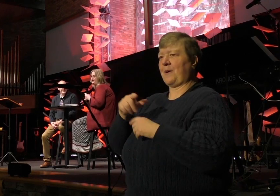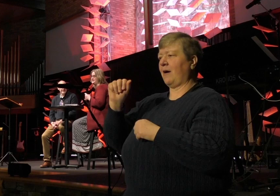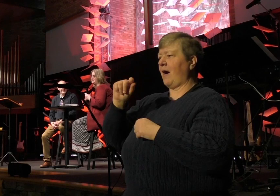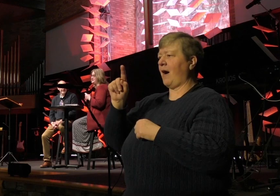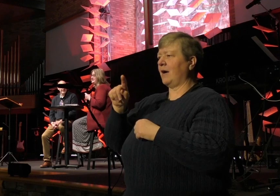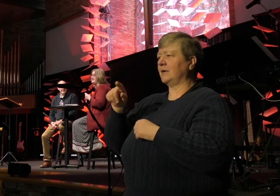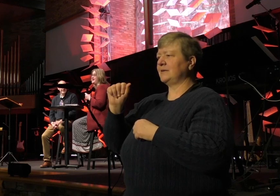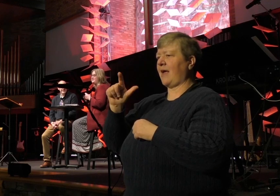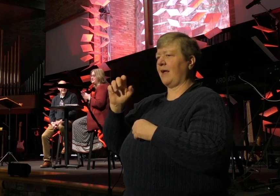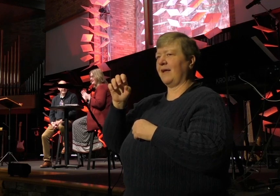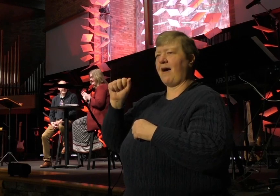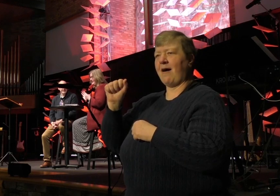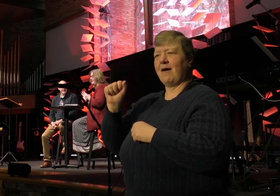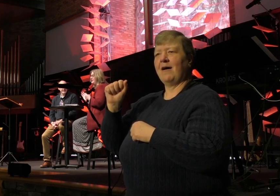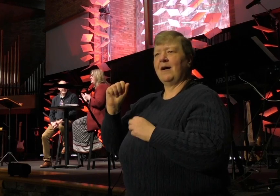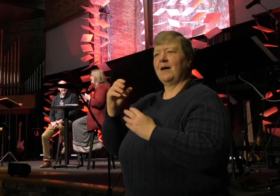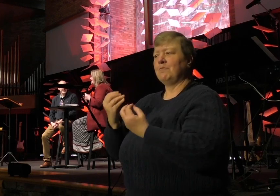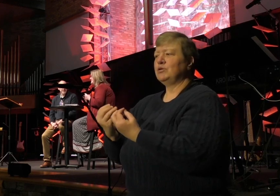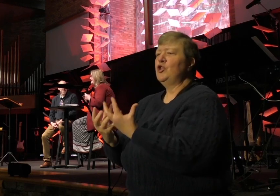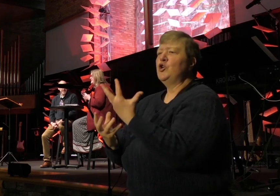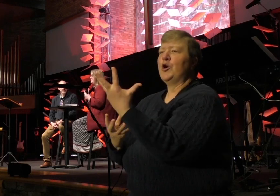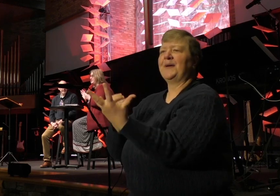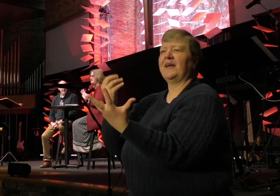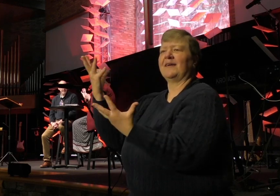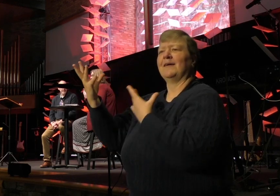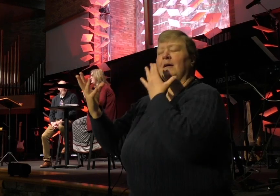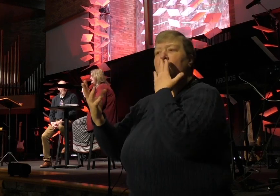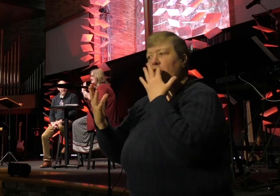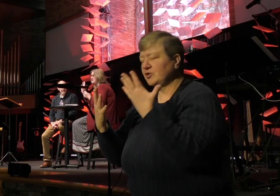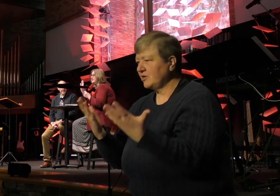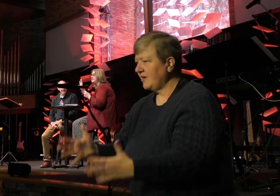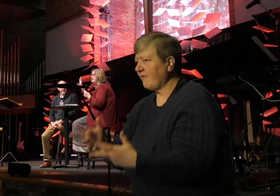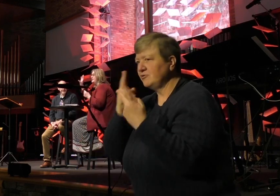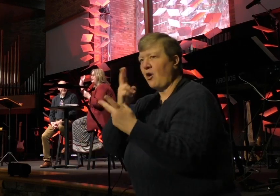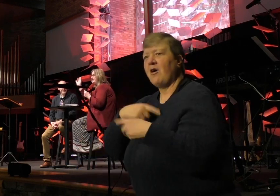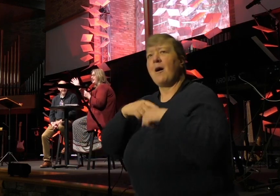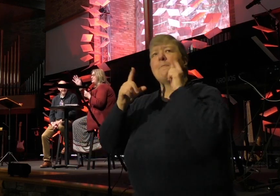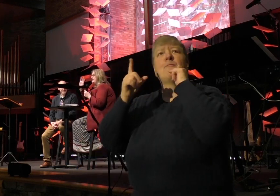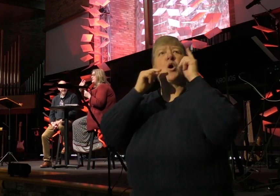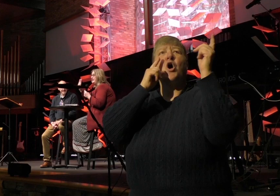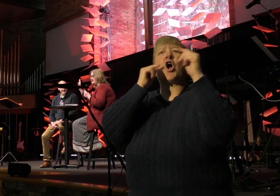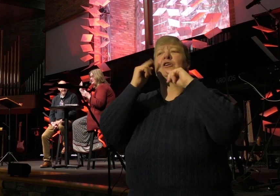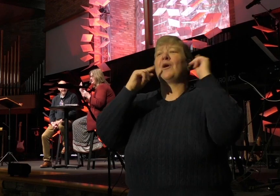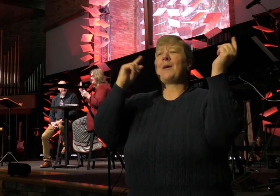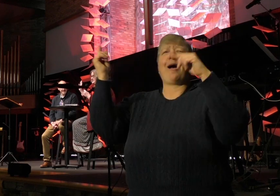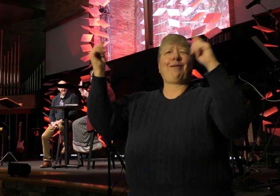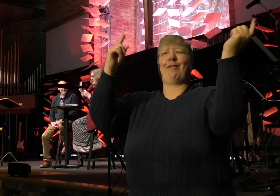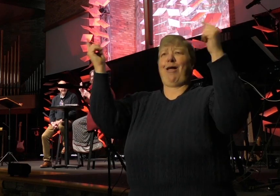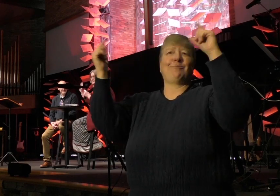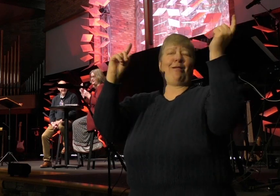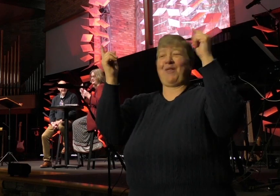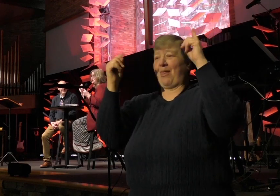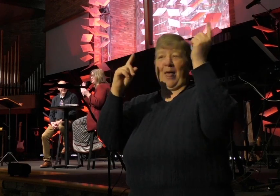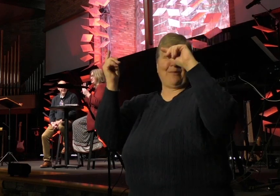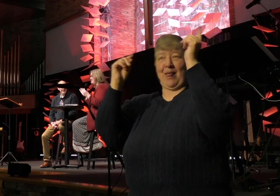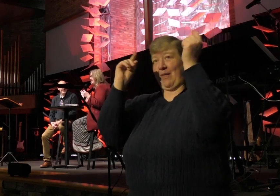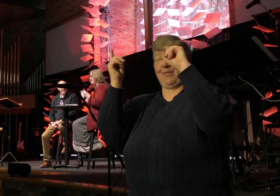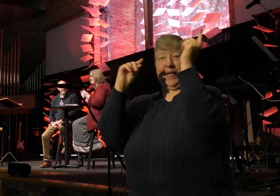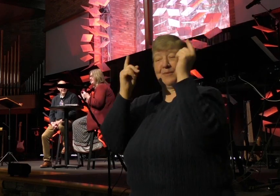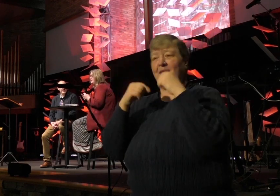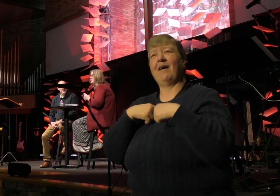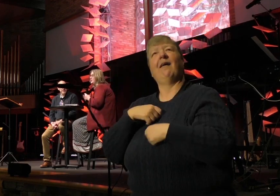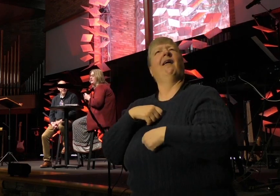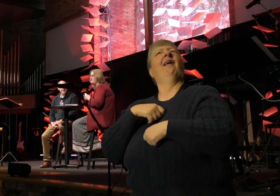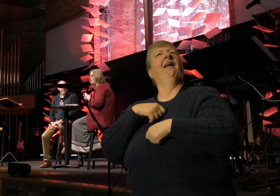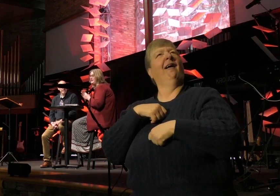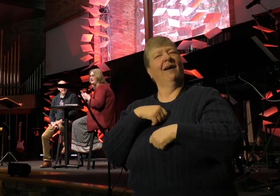in colors that she'd never seen in all her years. And the birds were having these, full on board relationships in the rafters that she was a part